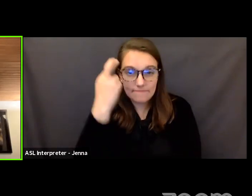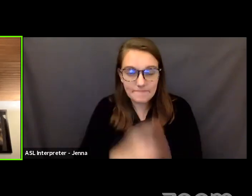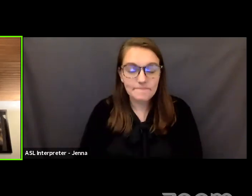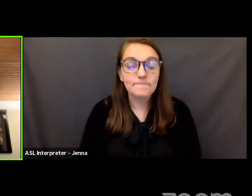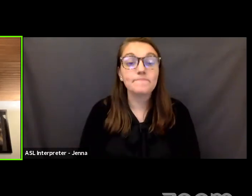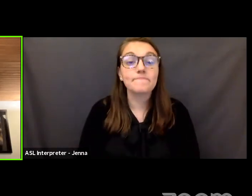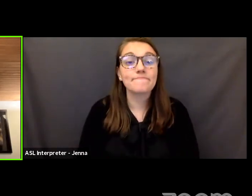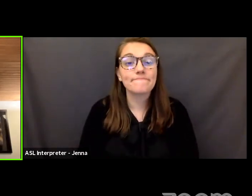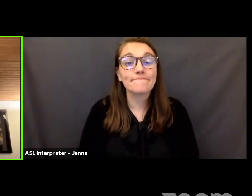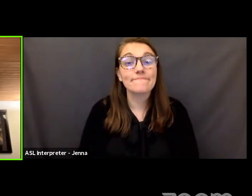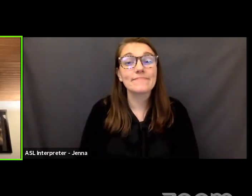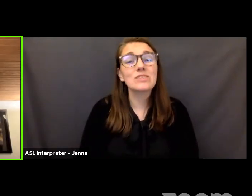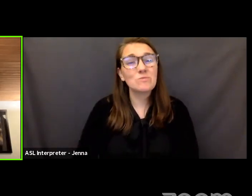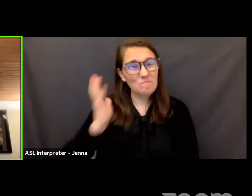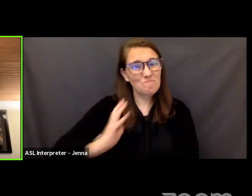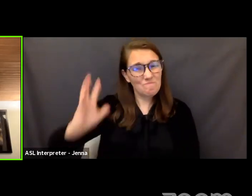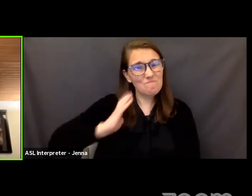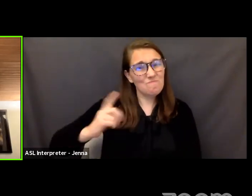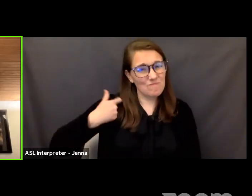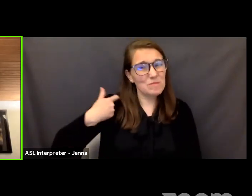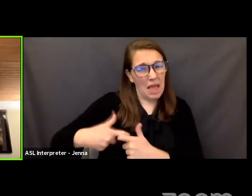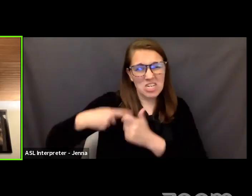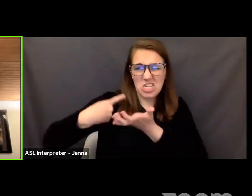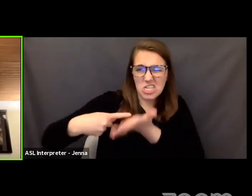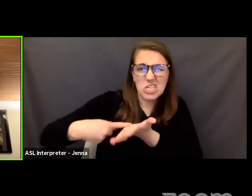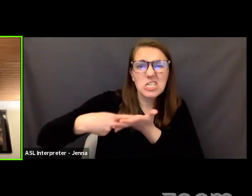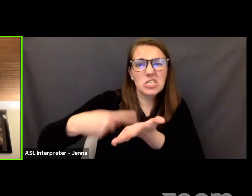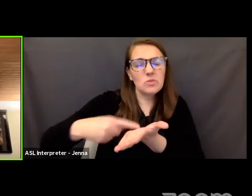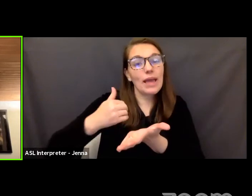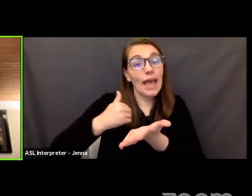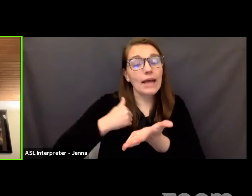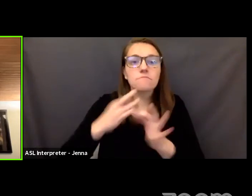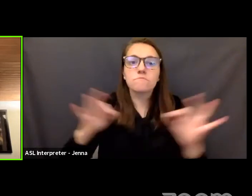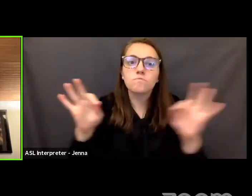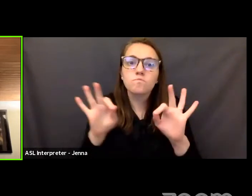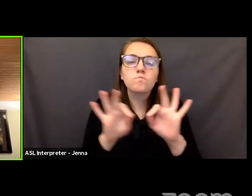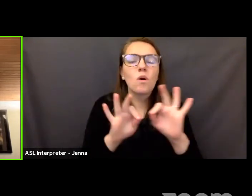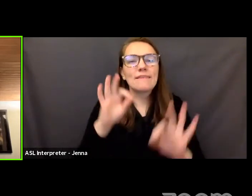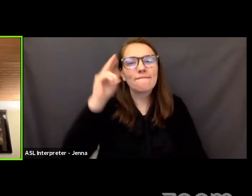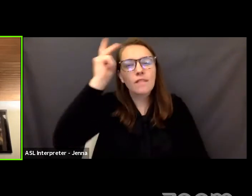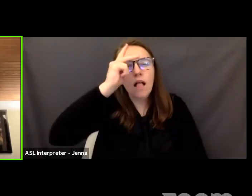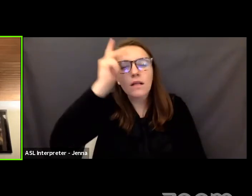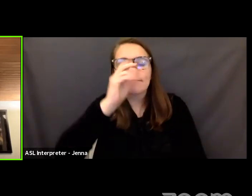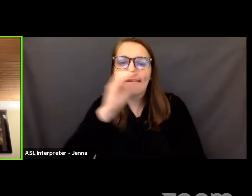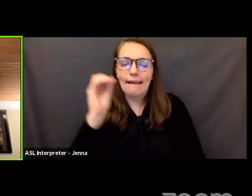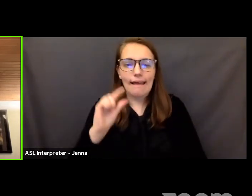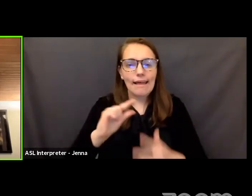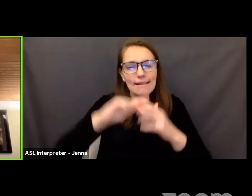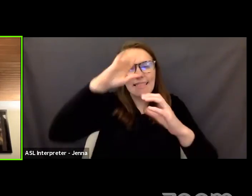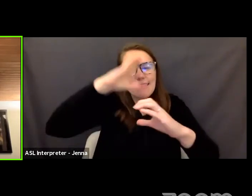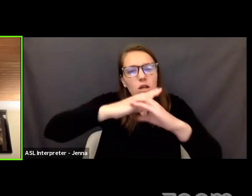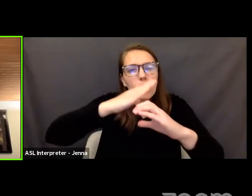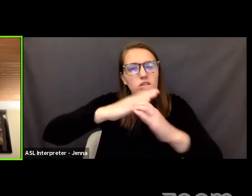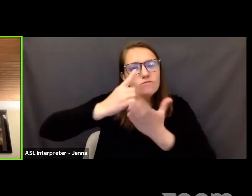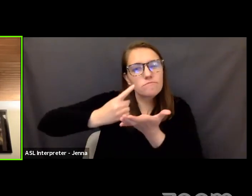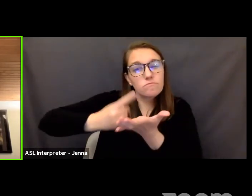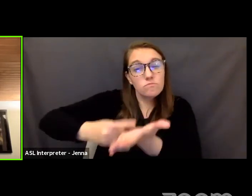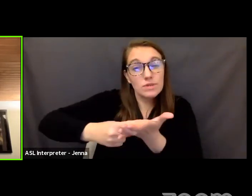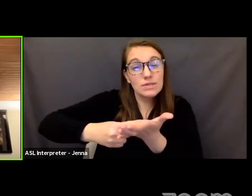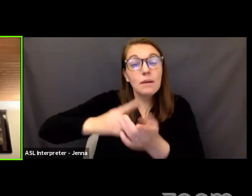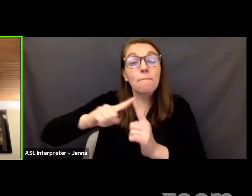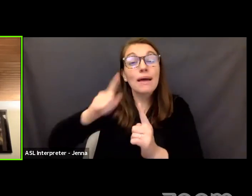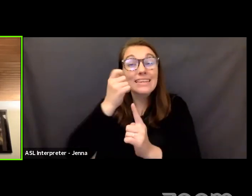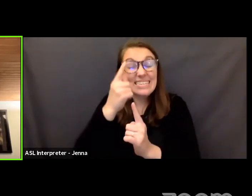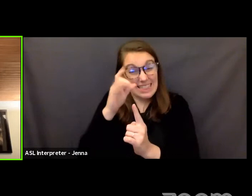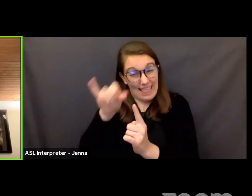theological arguments were deployed. And they were deployed in a way where those debates, they hinged on a correct